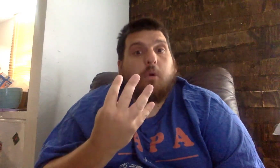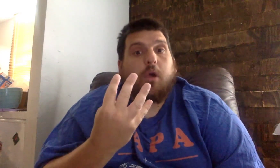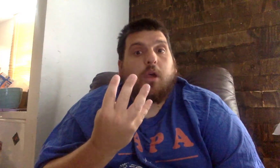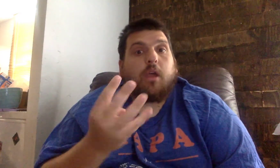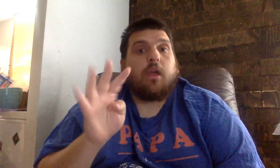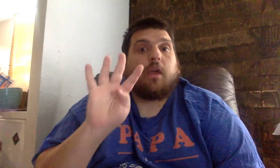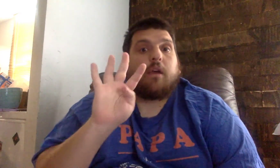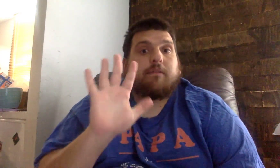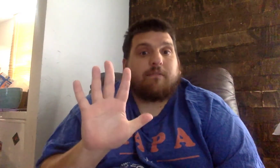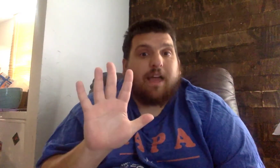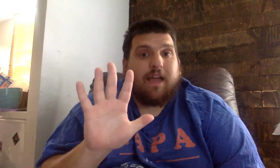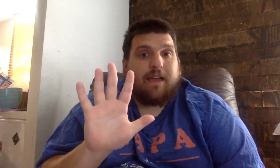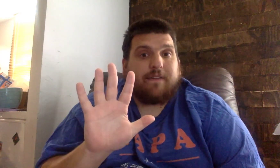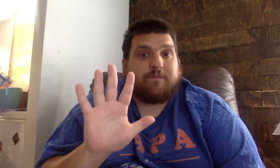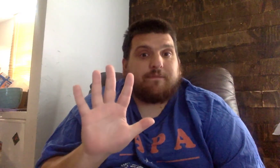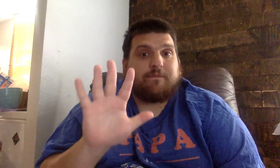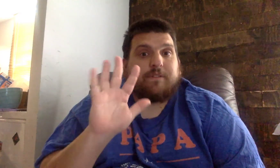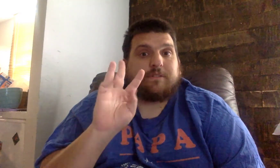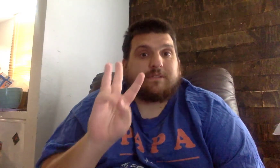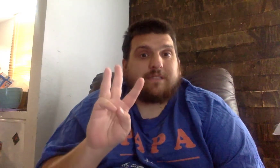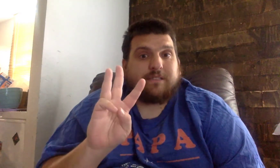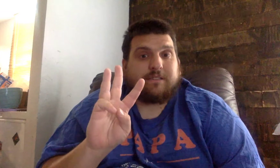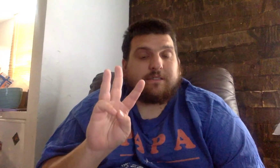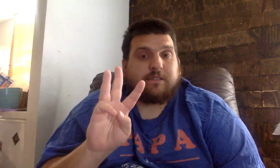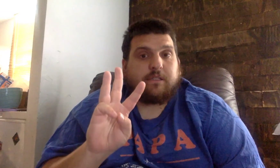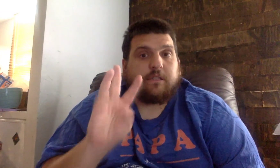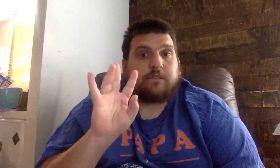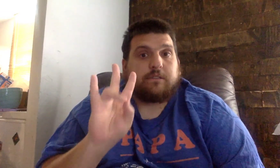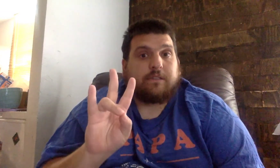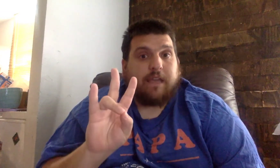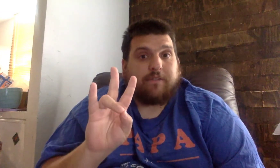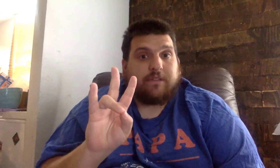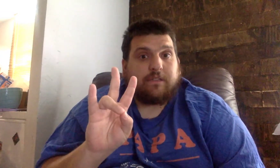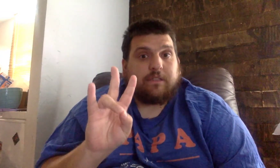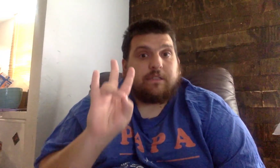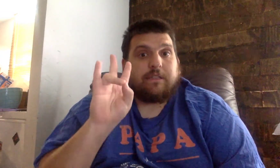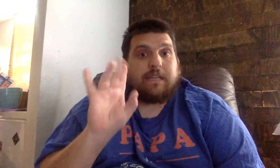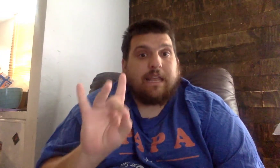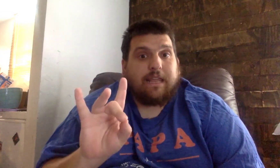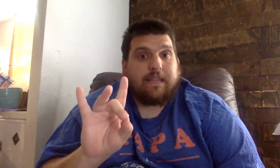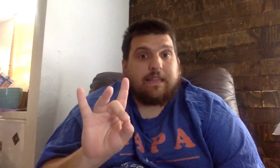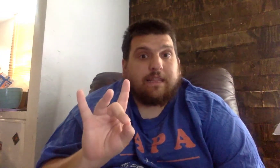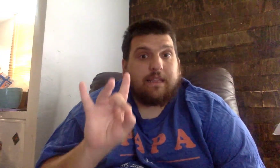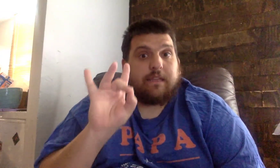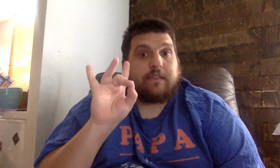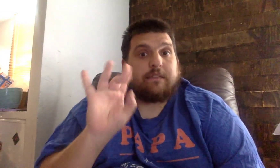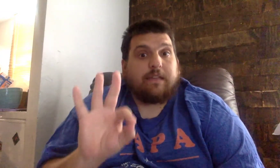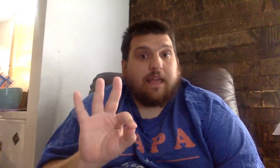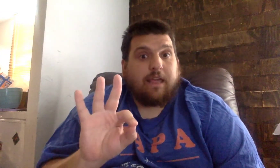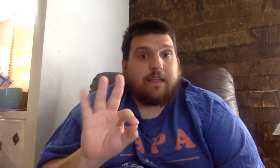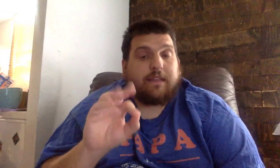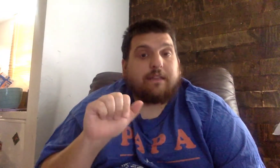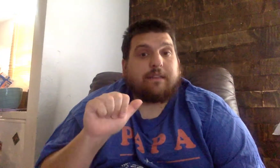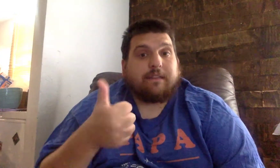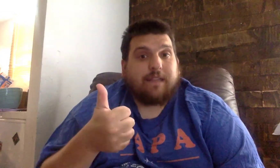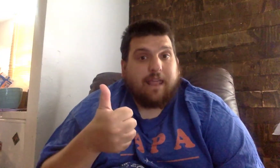4, 5, 6, 7, 8, 9,